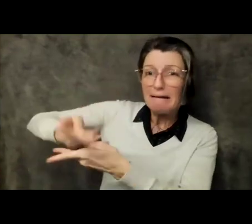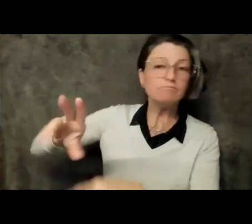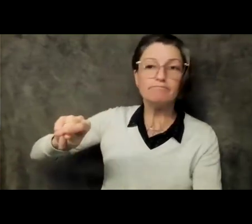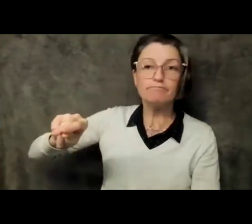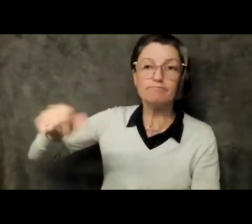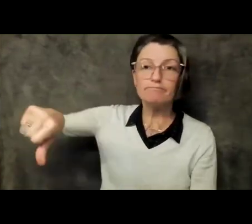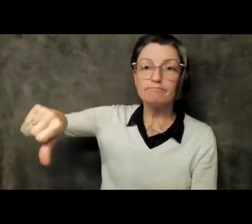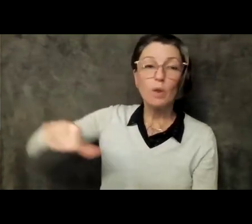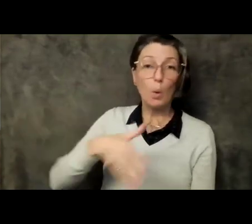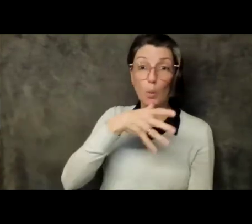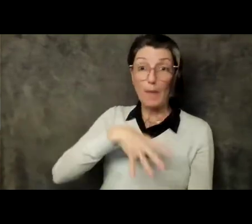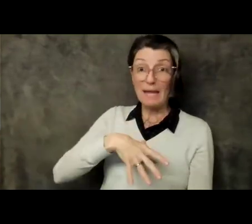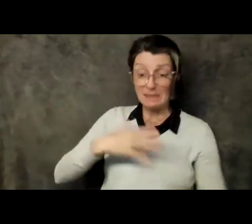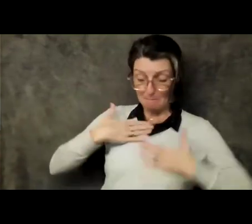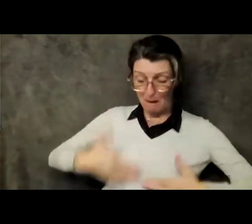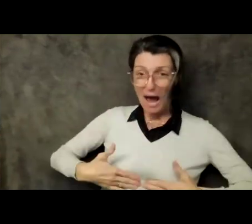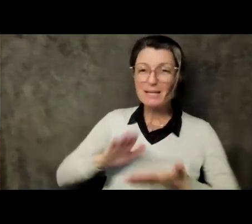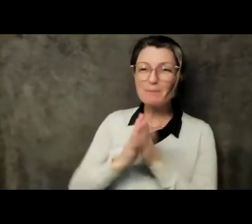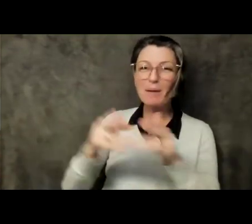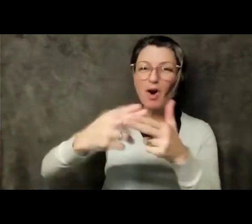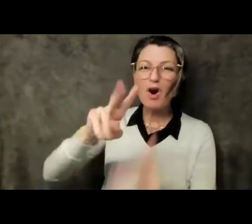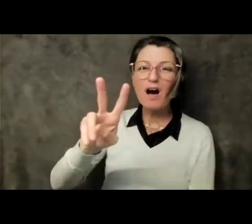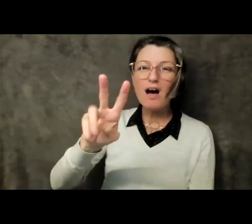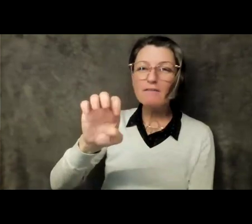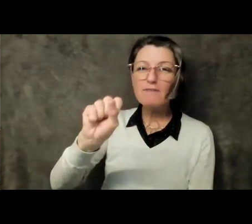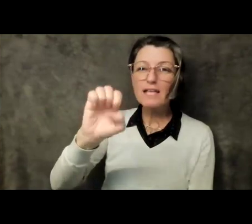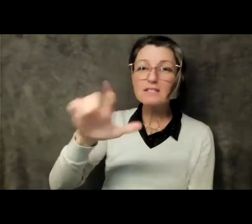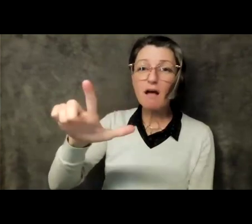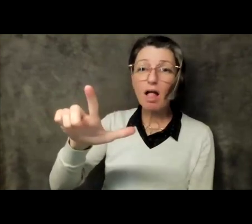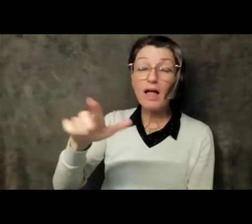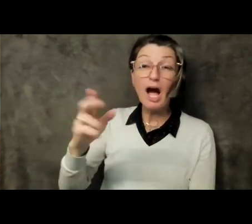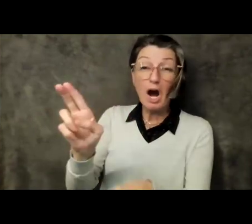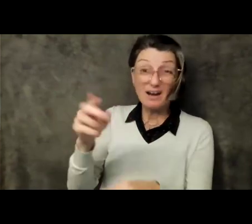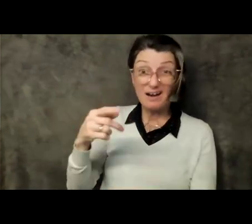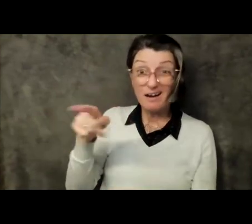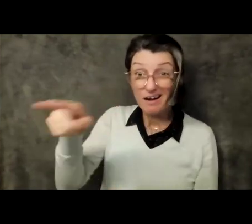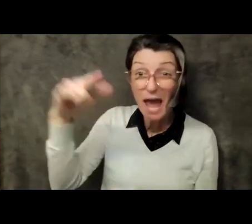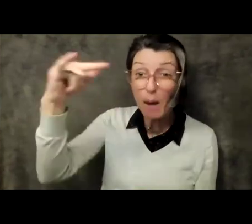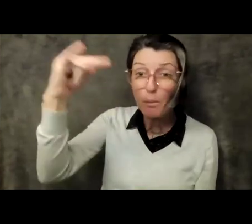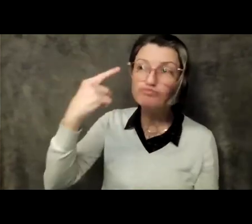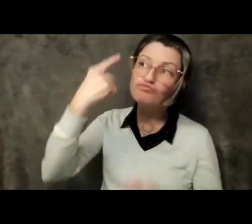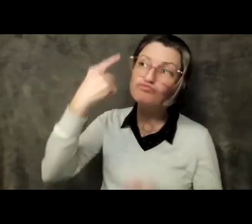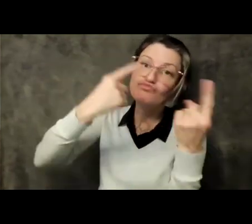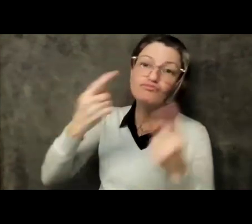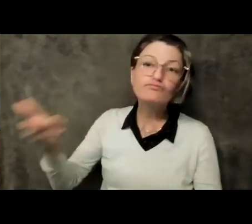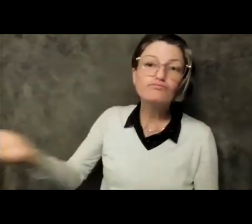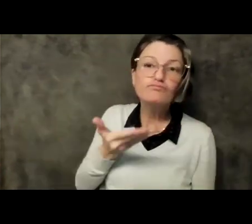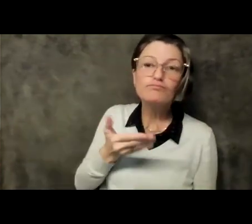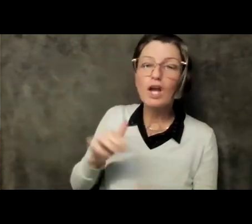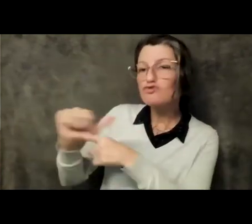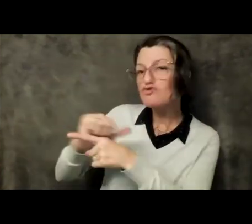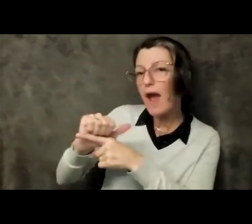as vessels, and there is talk of using pregnancy-sniffing dogs at airports and train stations to